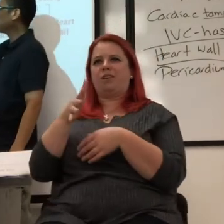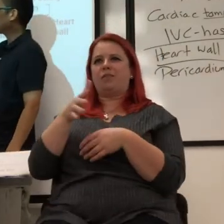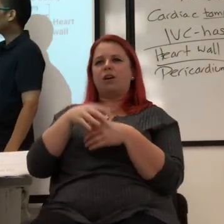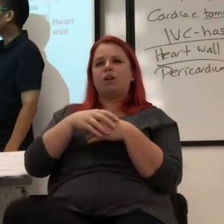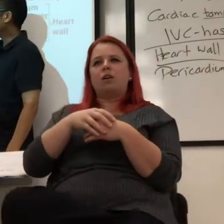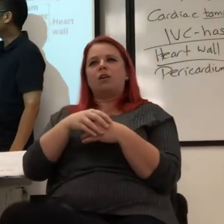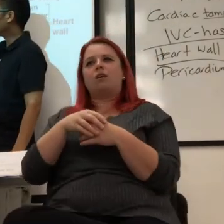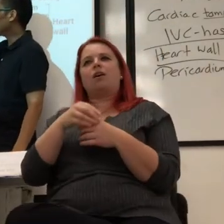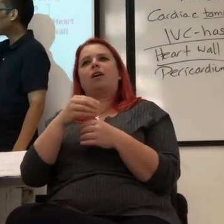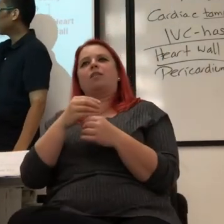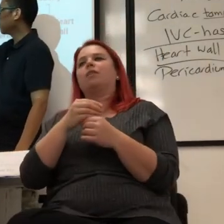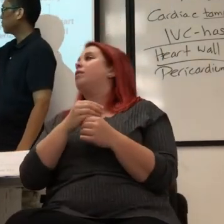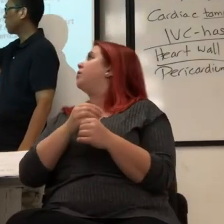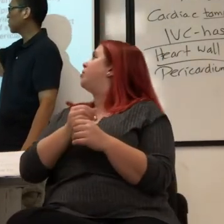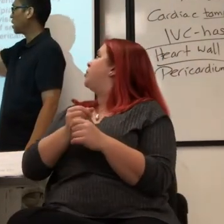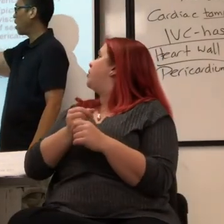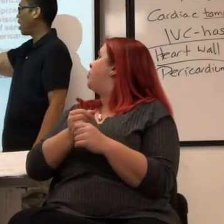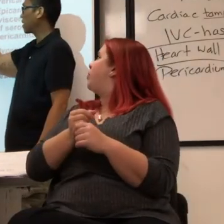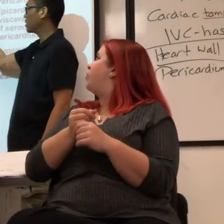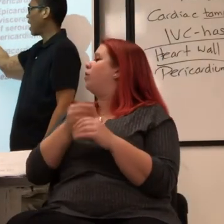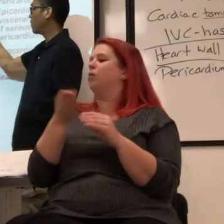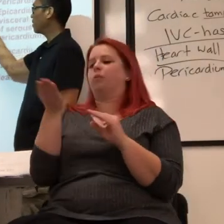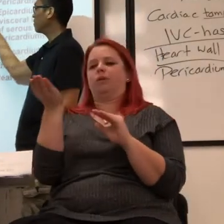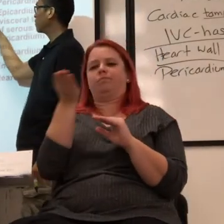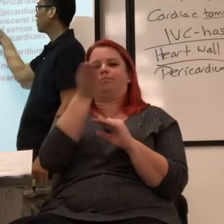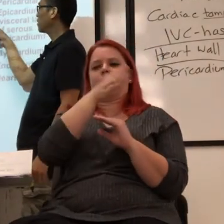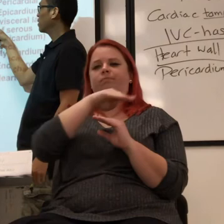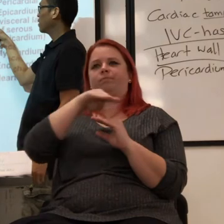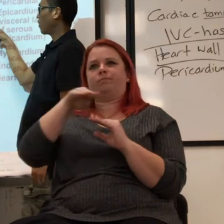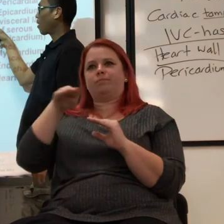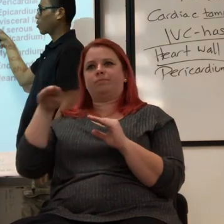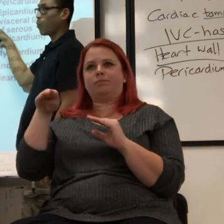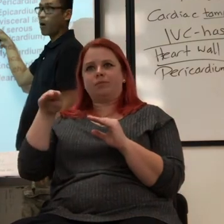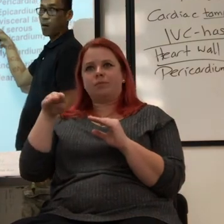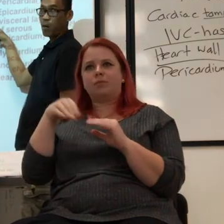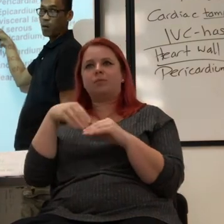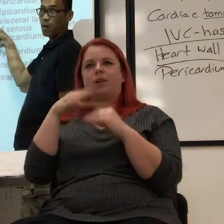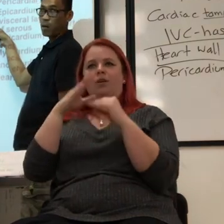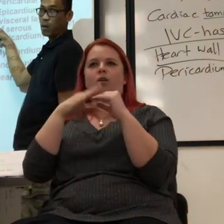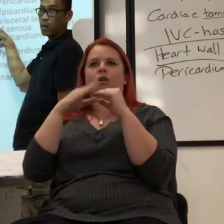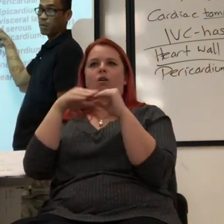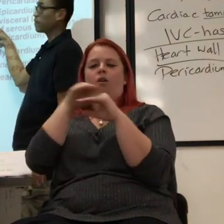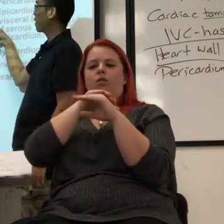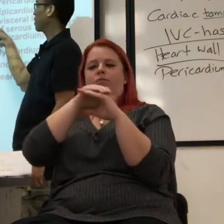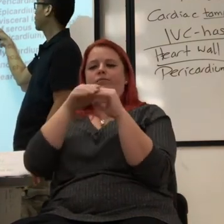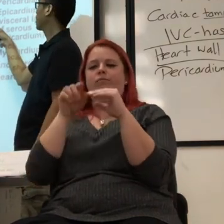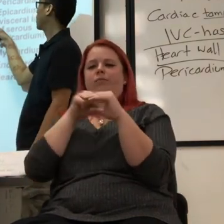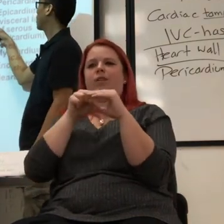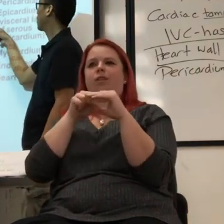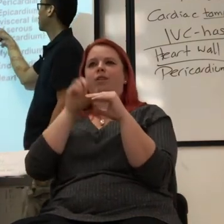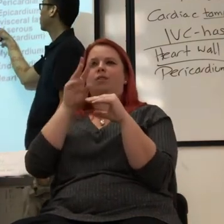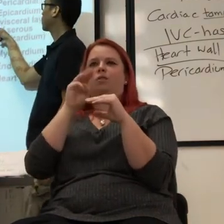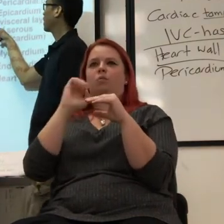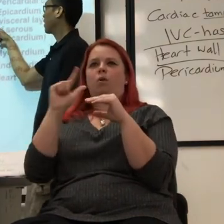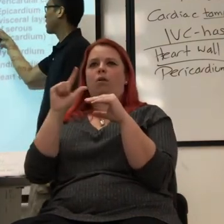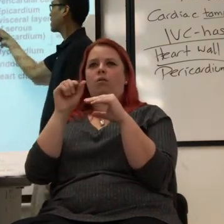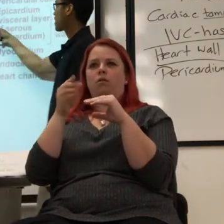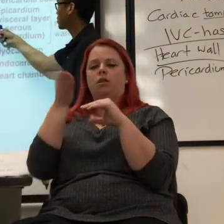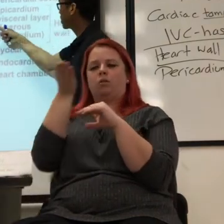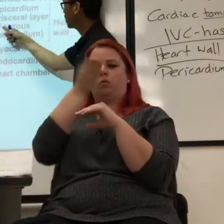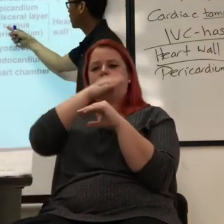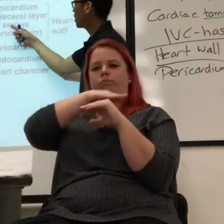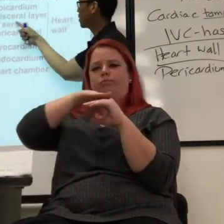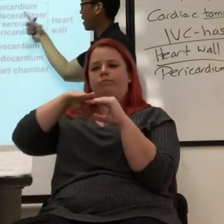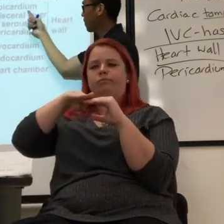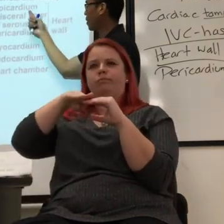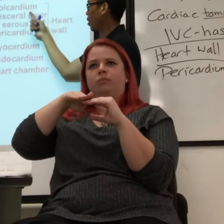makes a U-turn, folds over here, and then folds on top of the heart wall. Okay. And that's